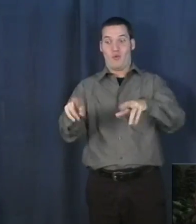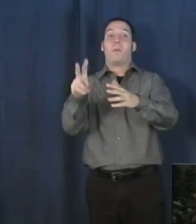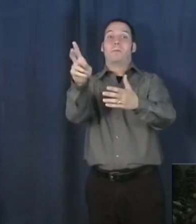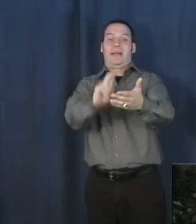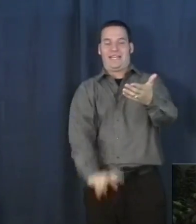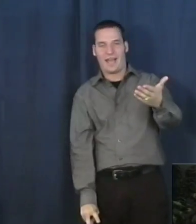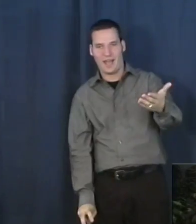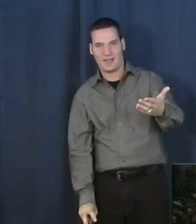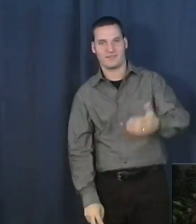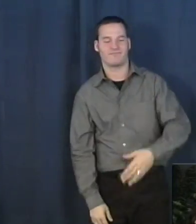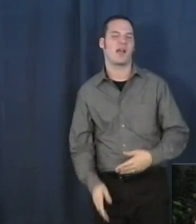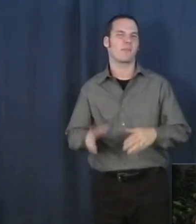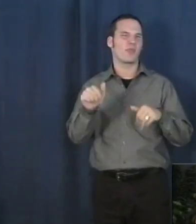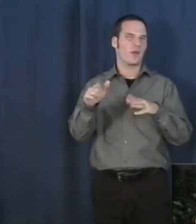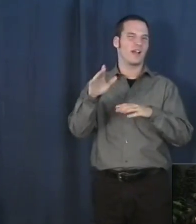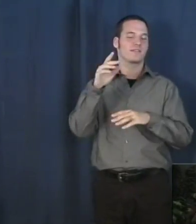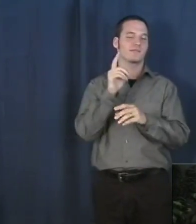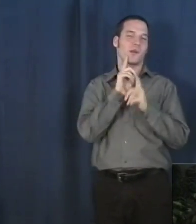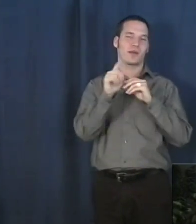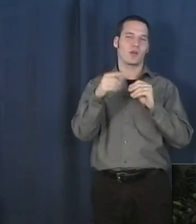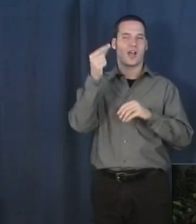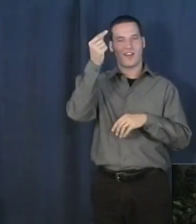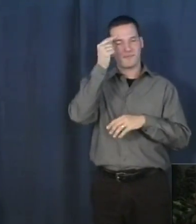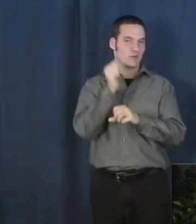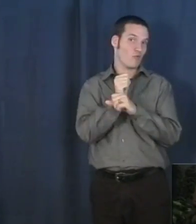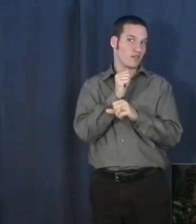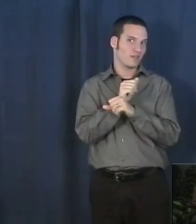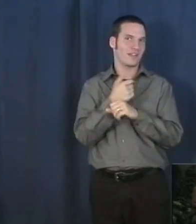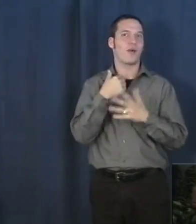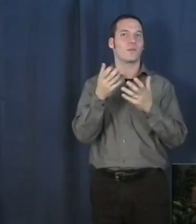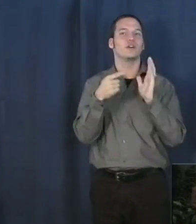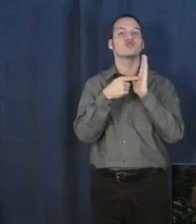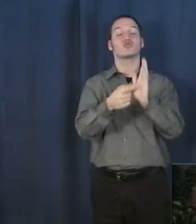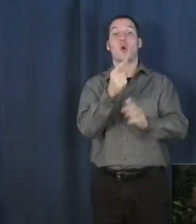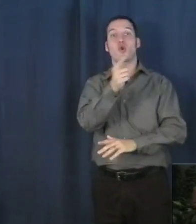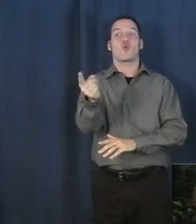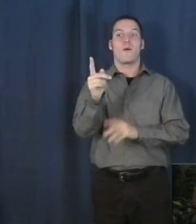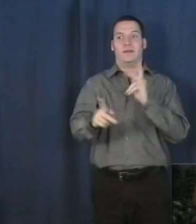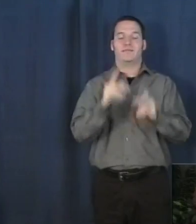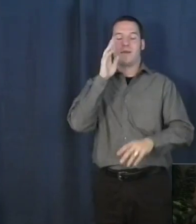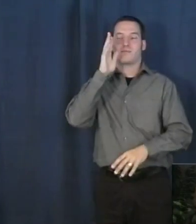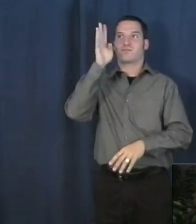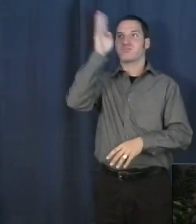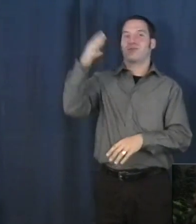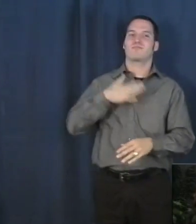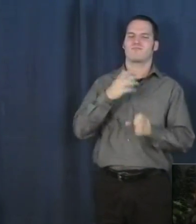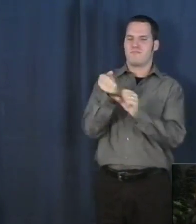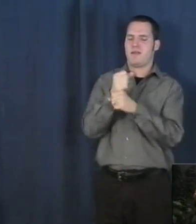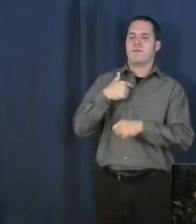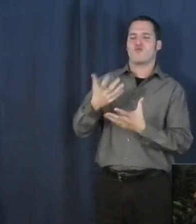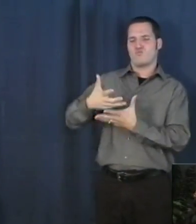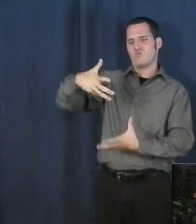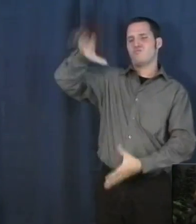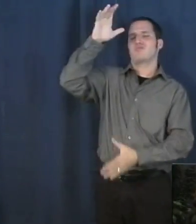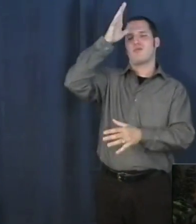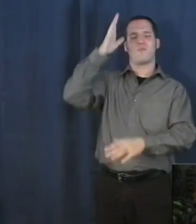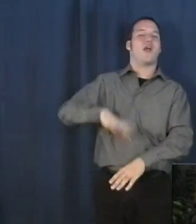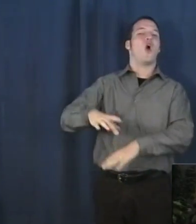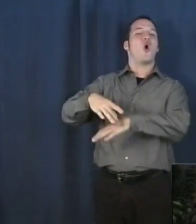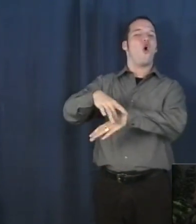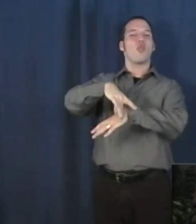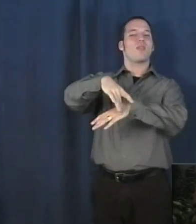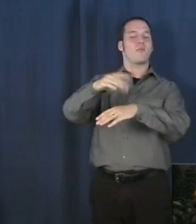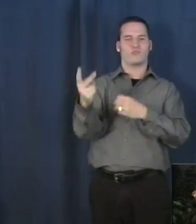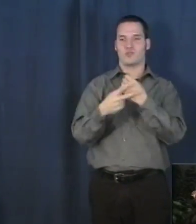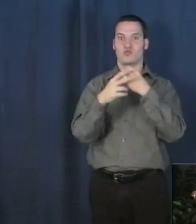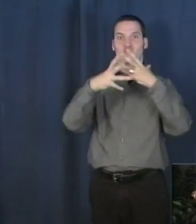You would be road pizza. By the way, speaking of government projects, I want to show you folks my invention that's going to make me the richest